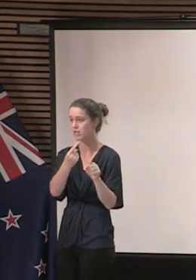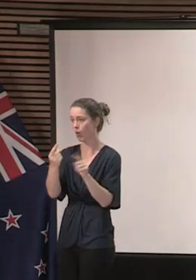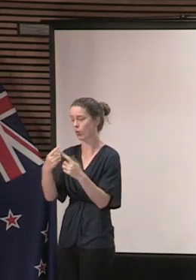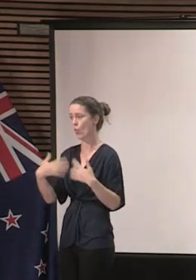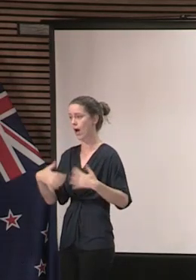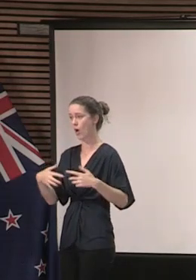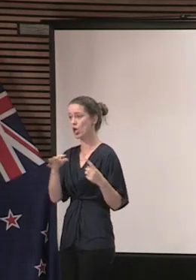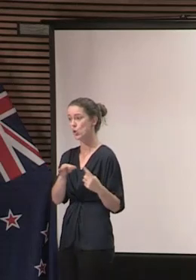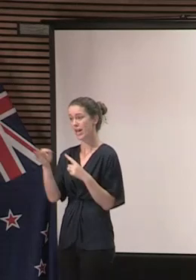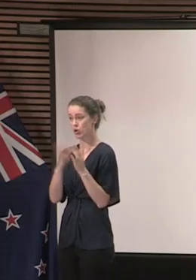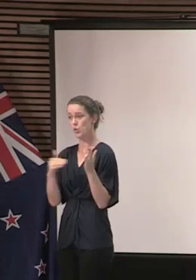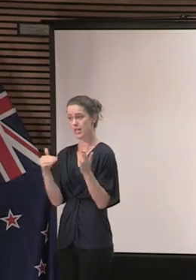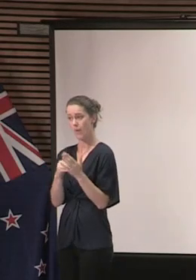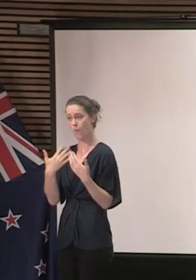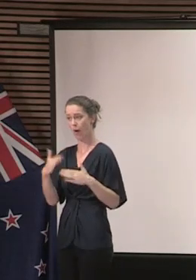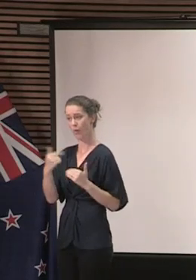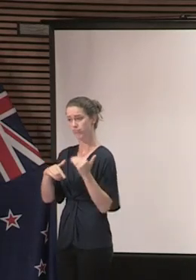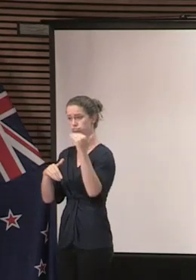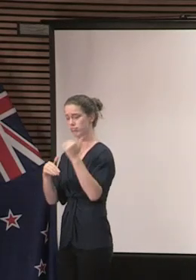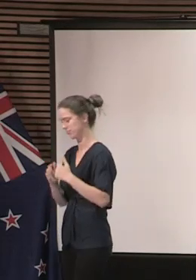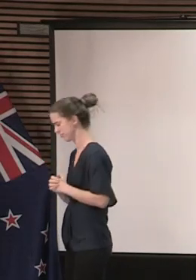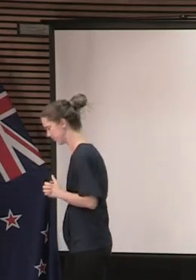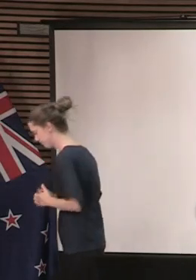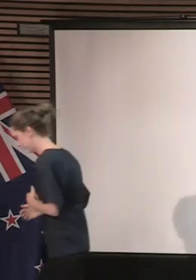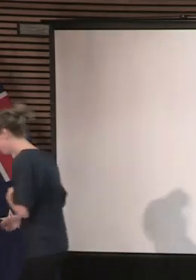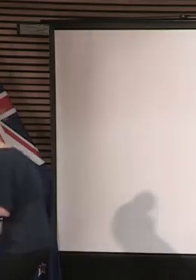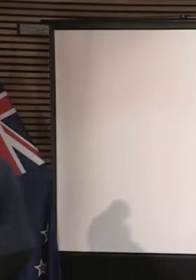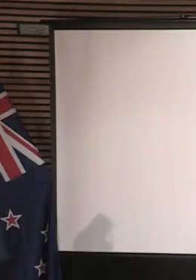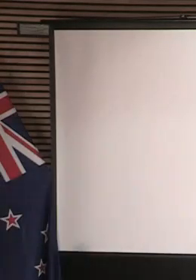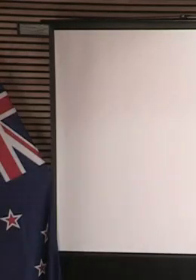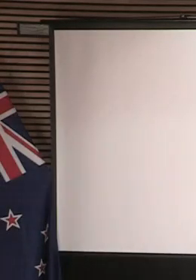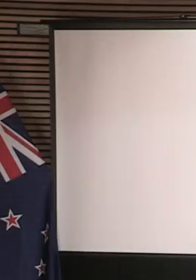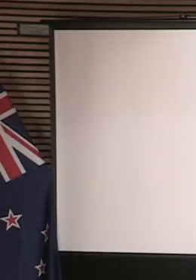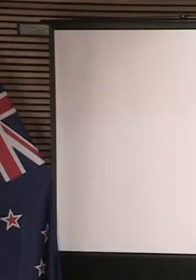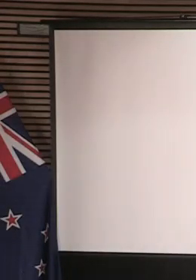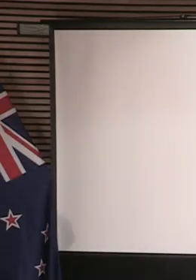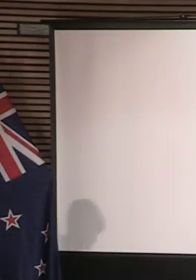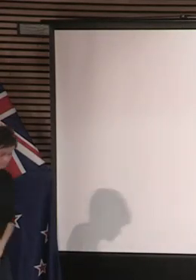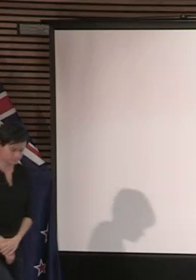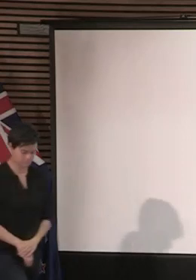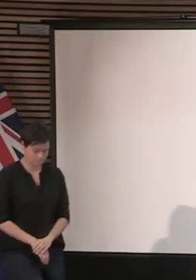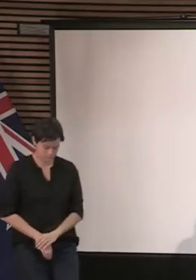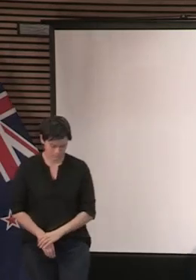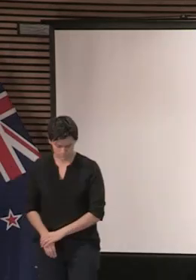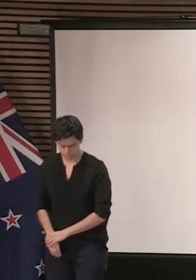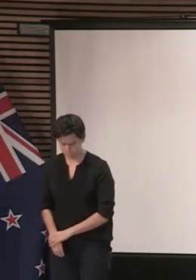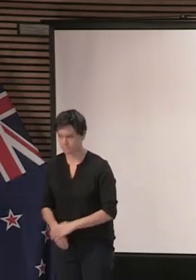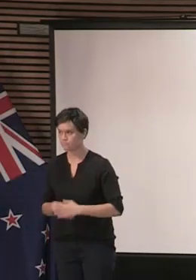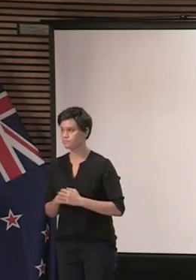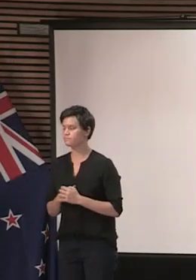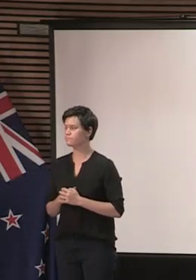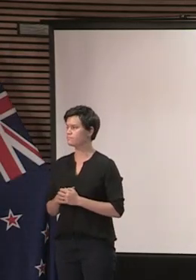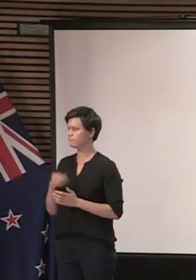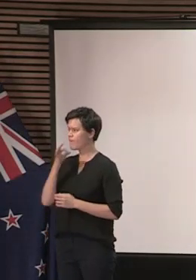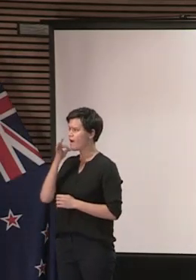which is pretty unique to us right now. Jane, Dr. Bloomfield, what medical procedures would be able to be carried out under